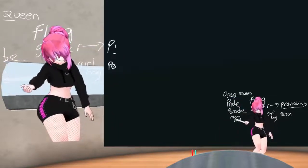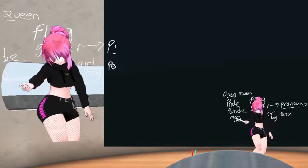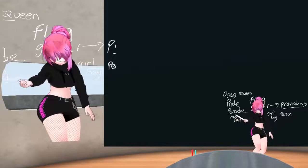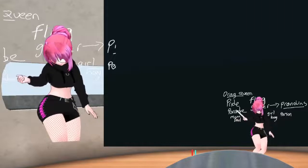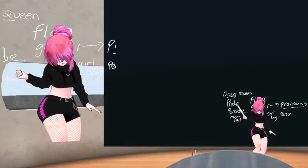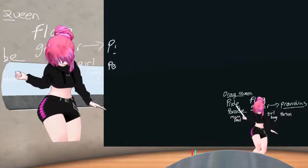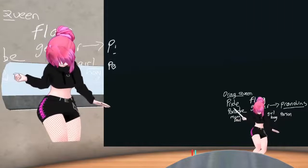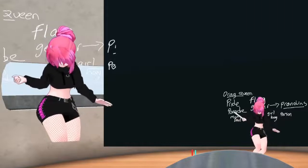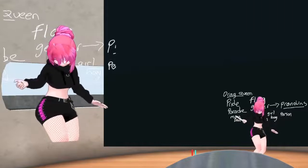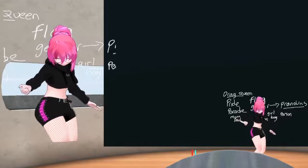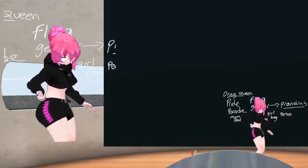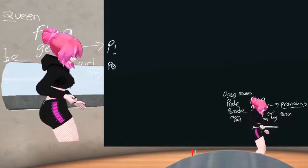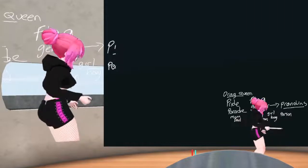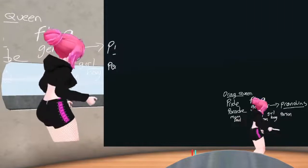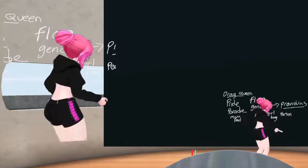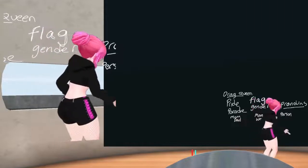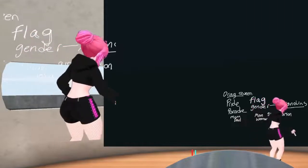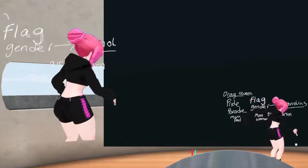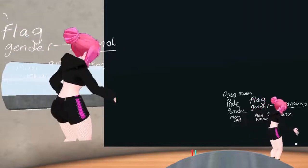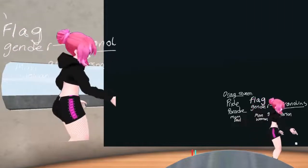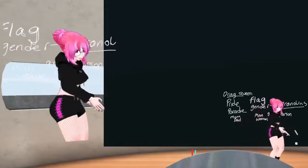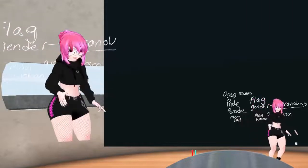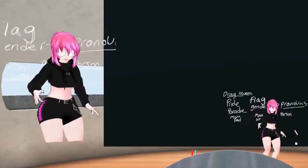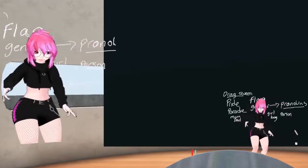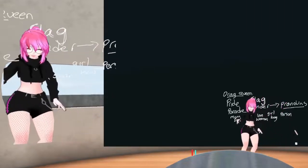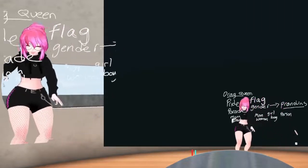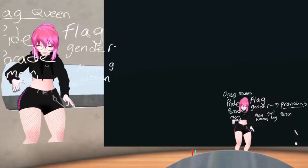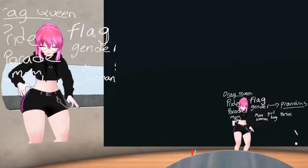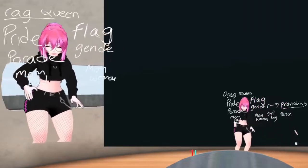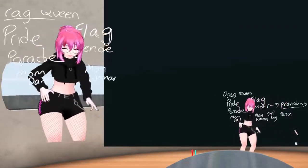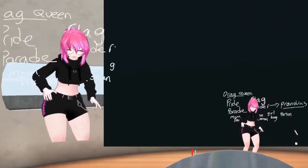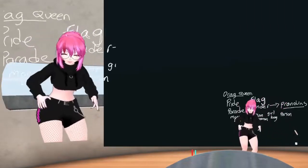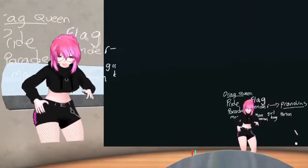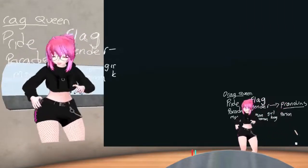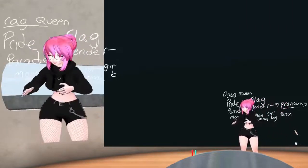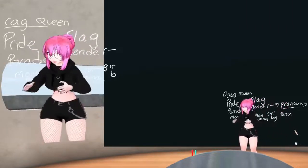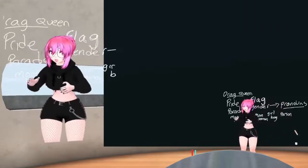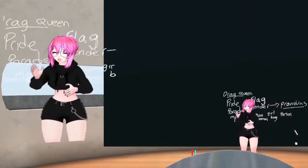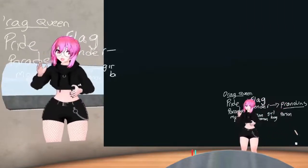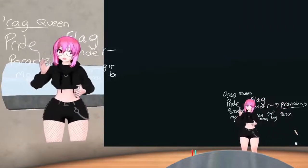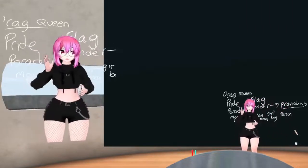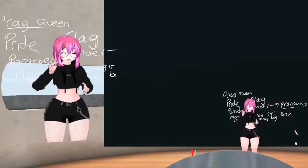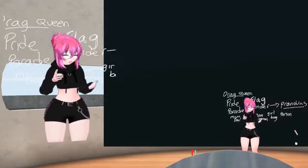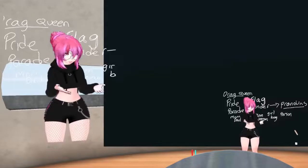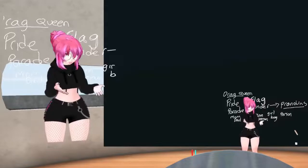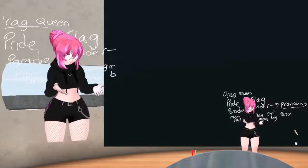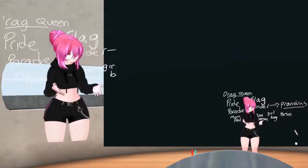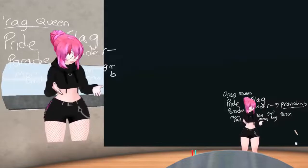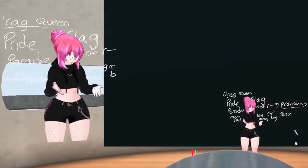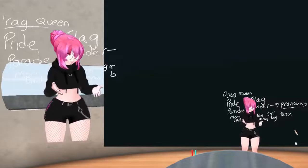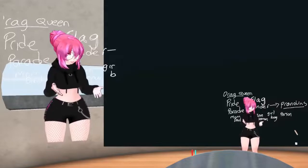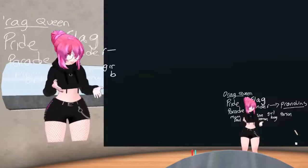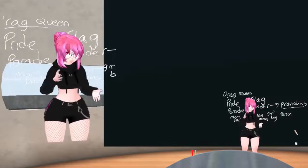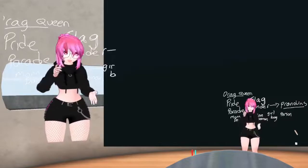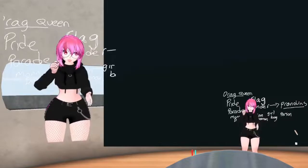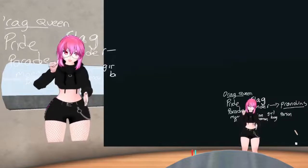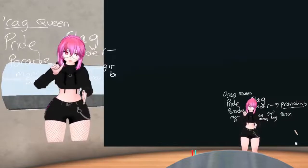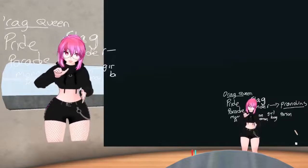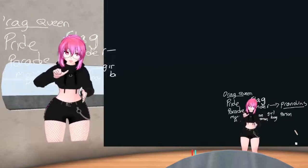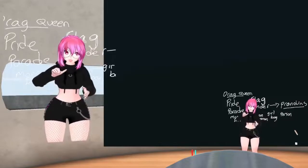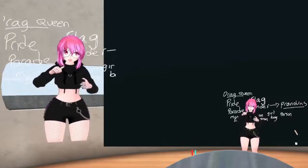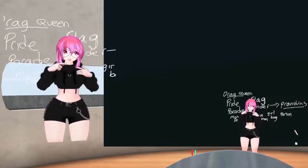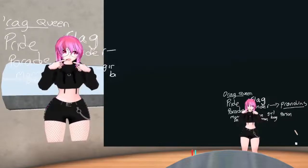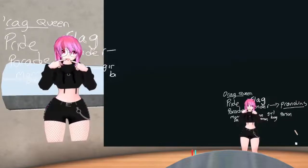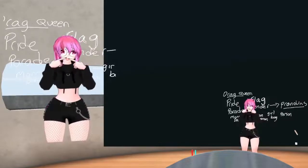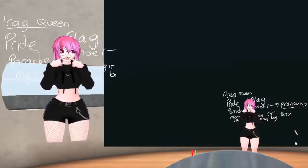this talk about gendered signs, but bear with me if you have. So if you have, then you could just follow along.